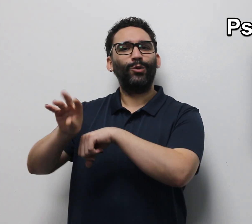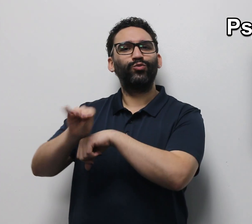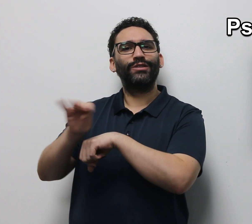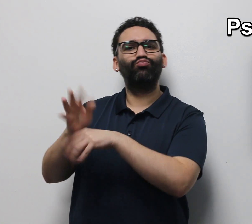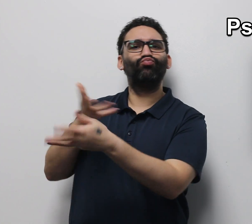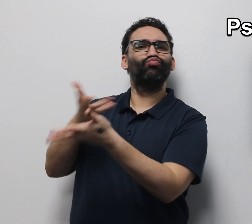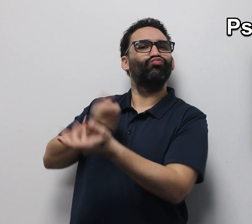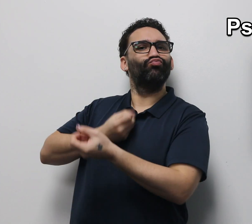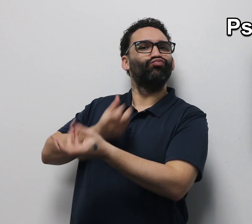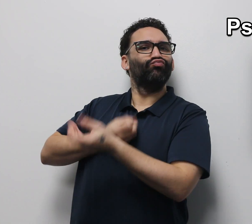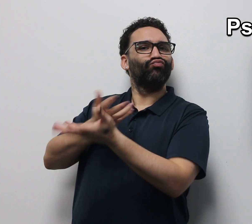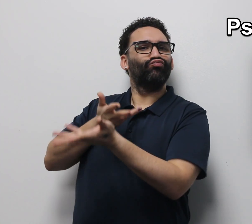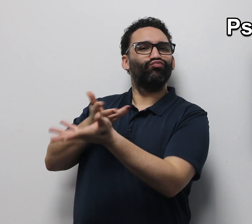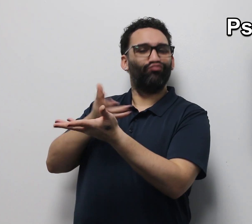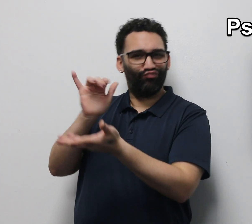being able to vent and express your feelings.